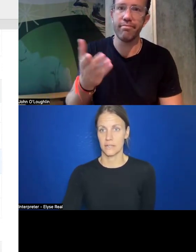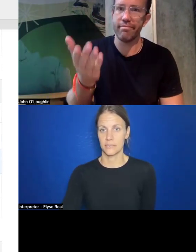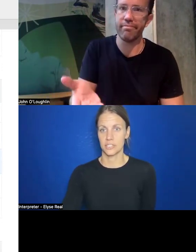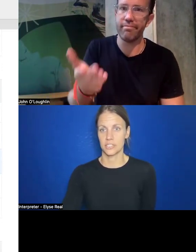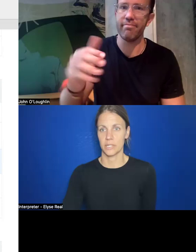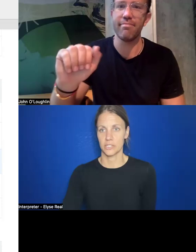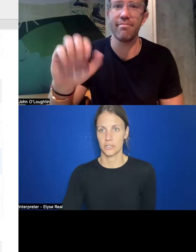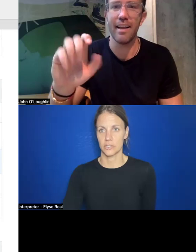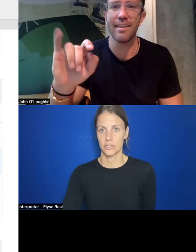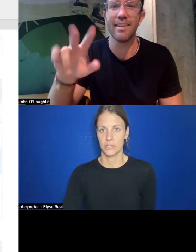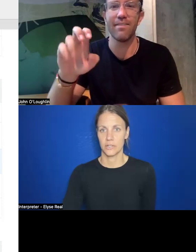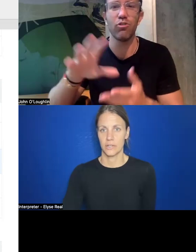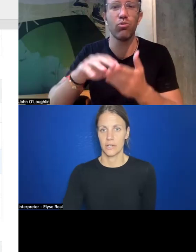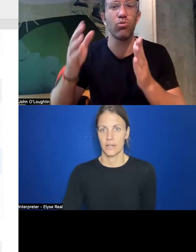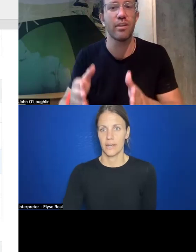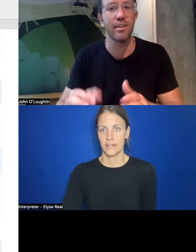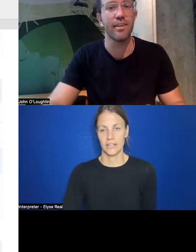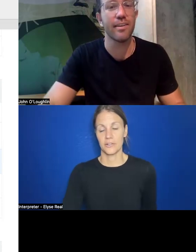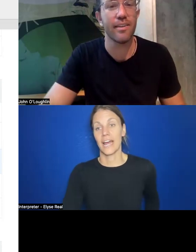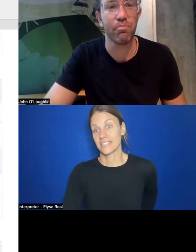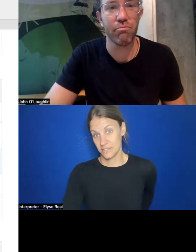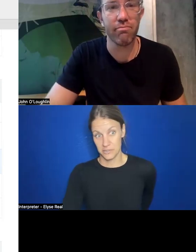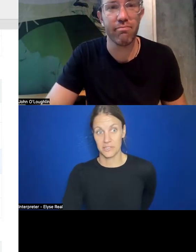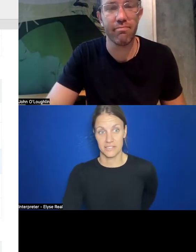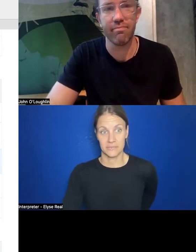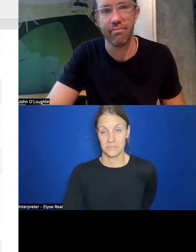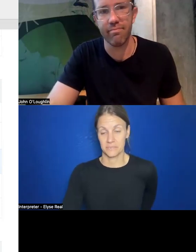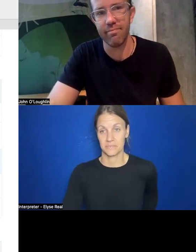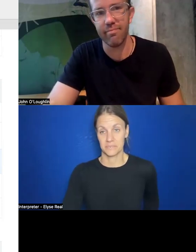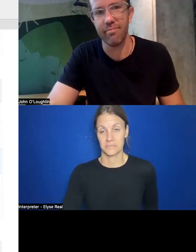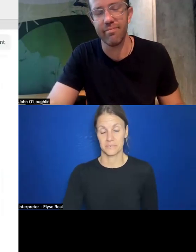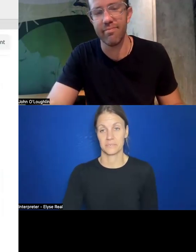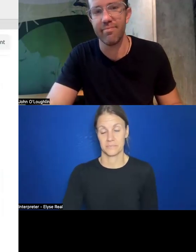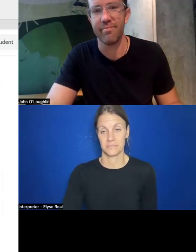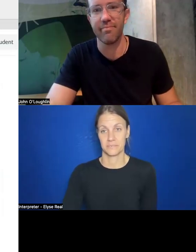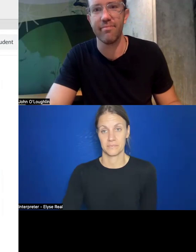plus just to make sure that you're an active student.